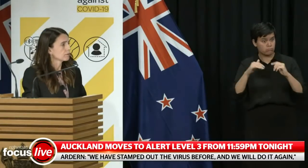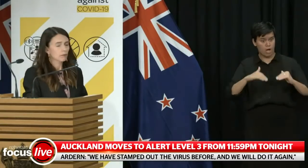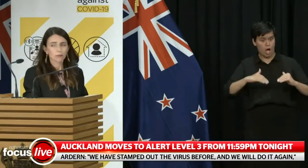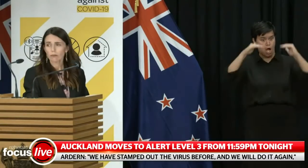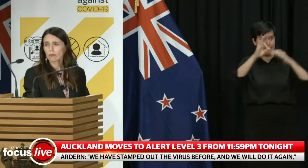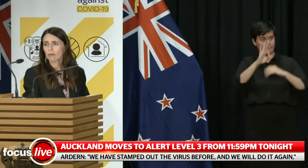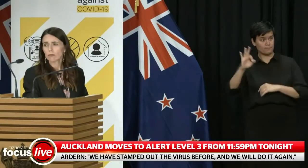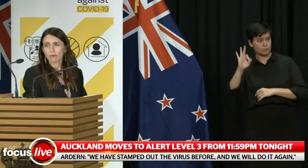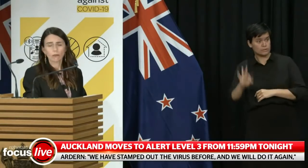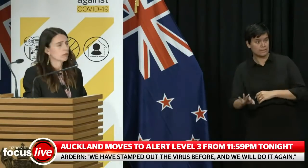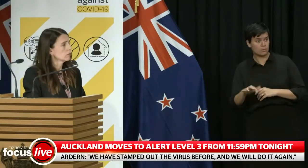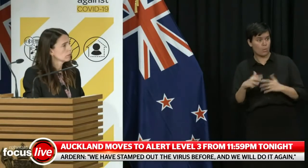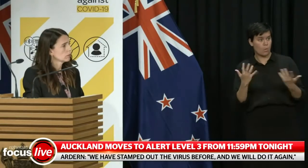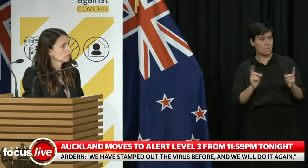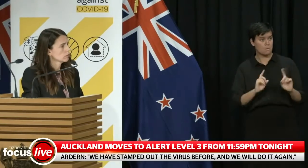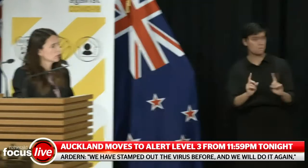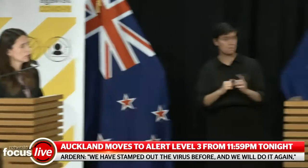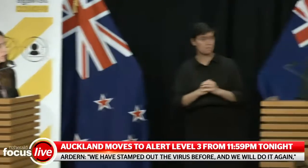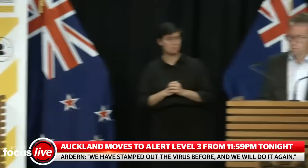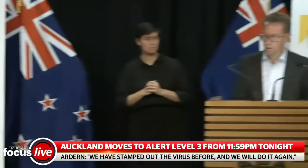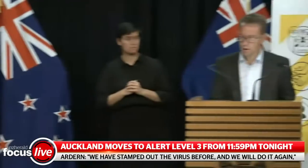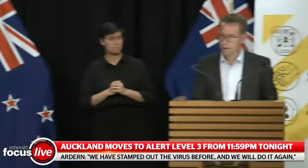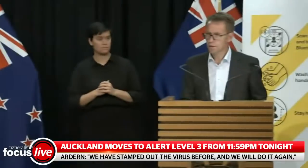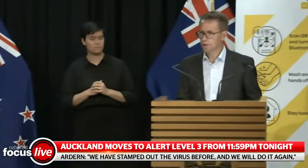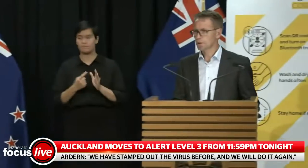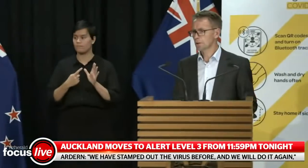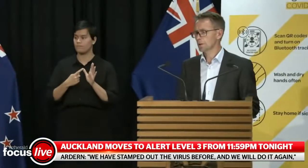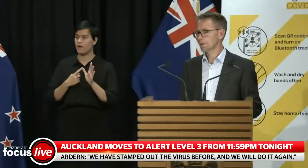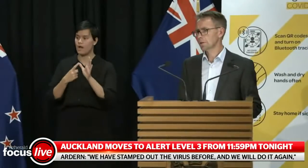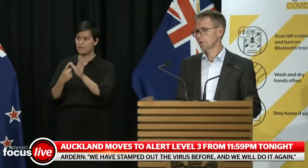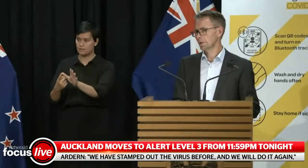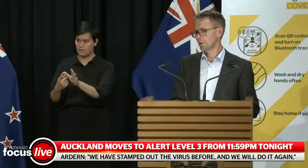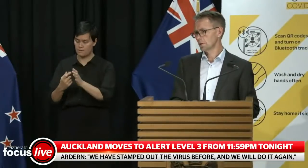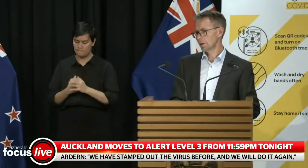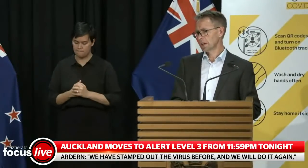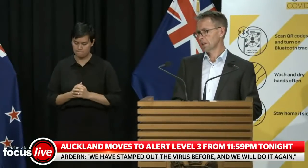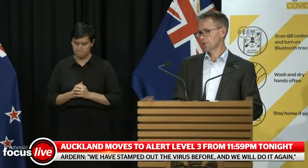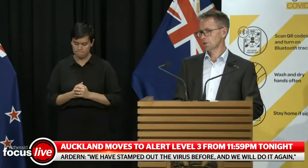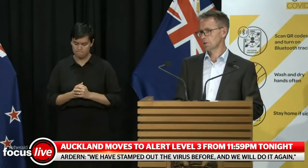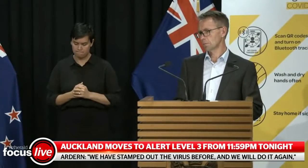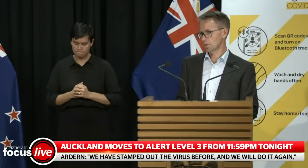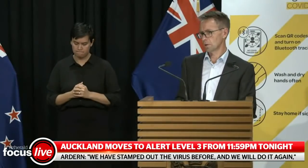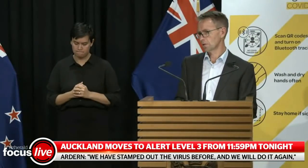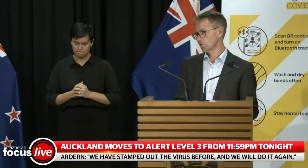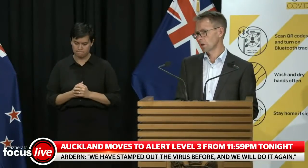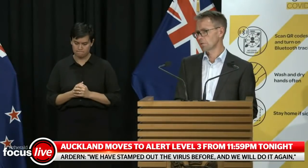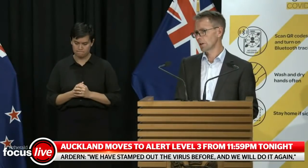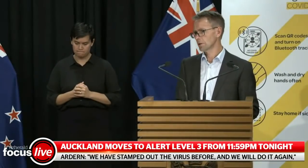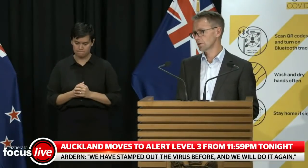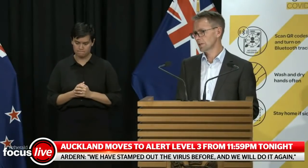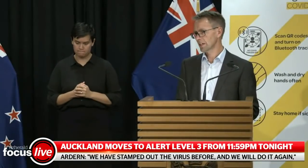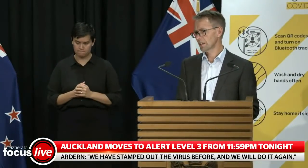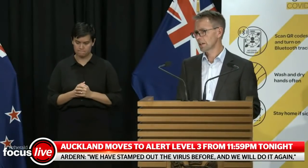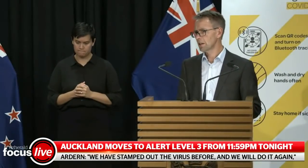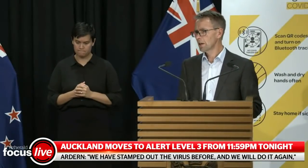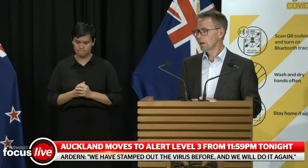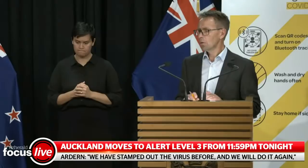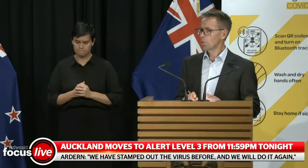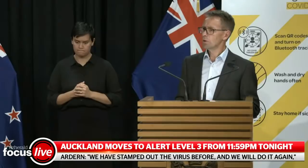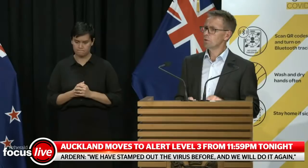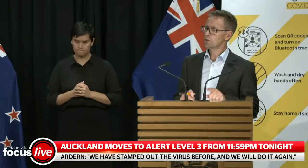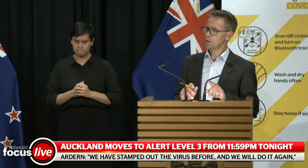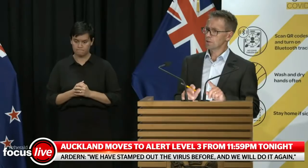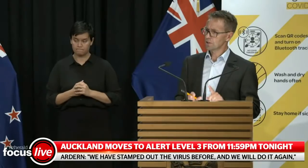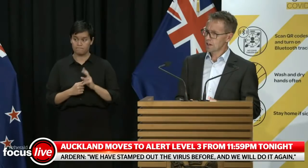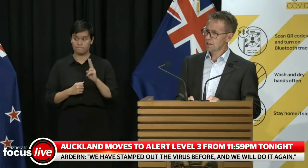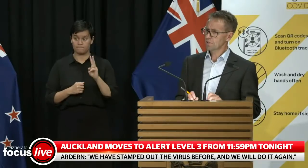tested sooner rather than later. What I can say is that the cases, the ones who travelled down to Taranaki,